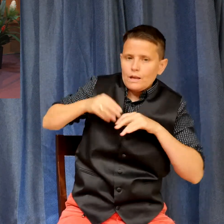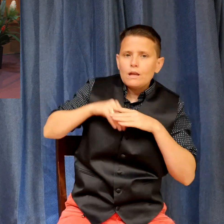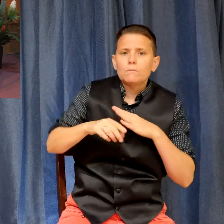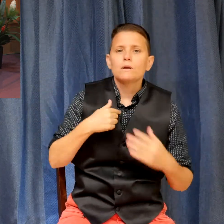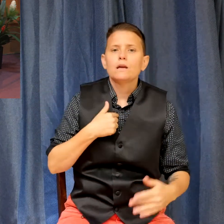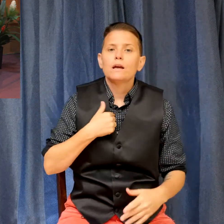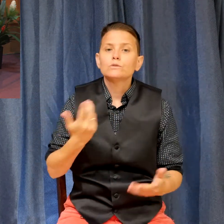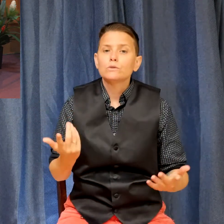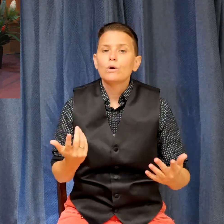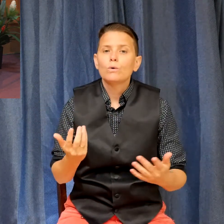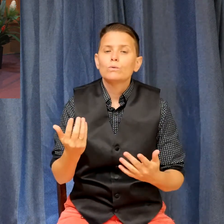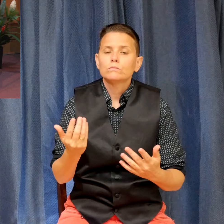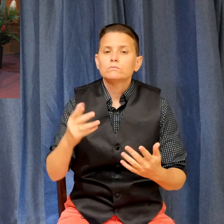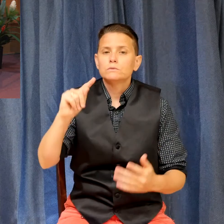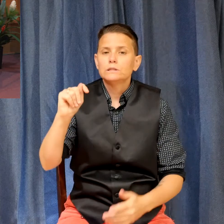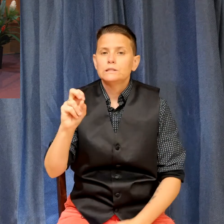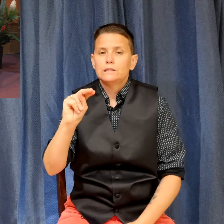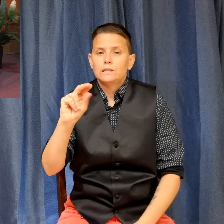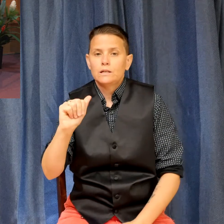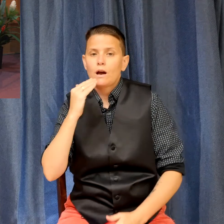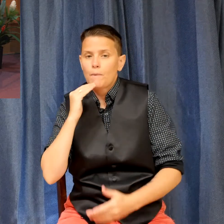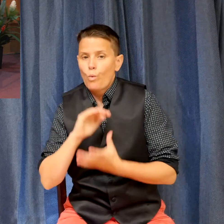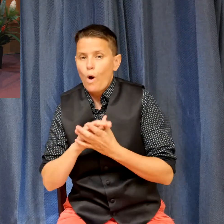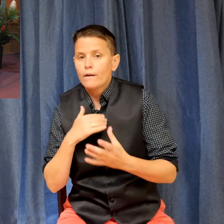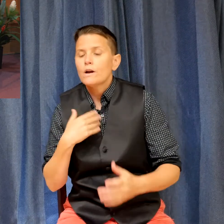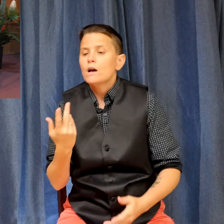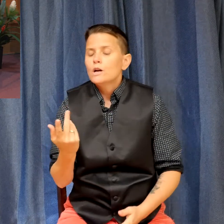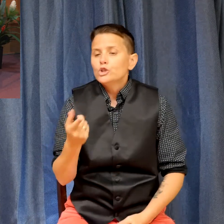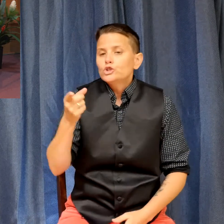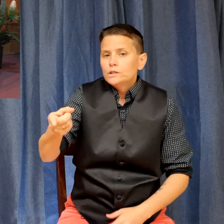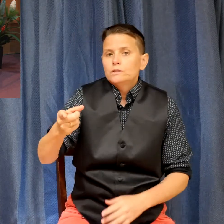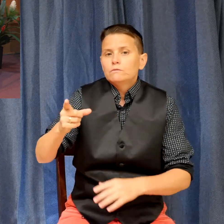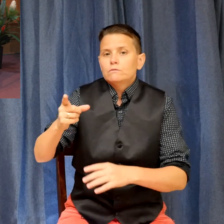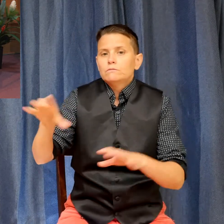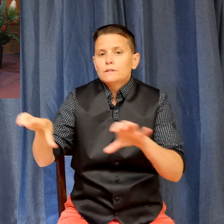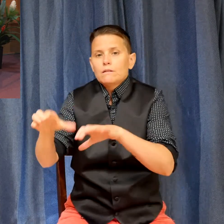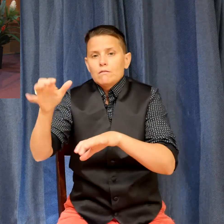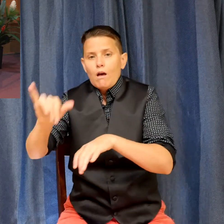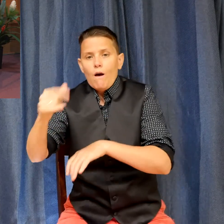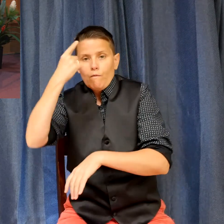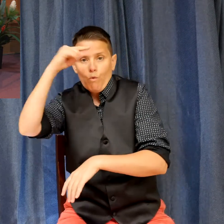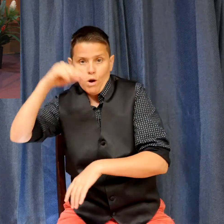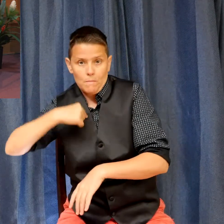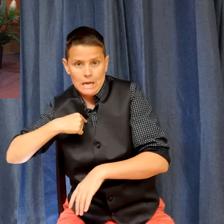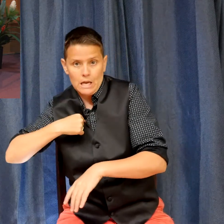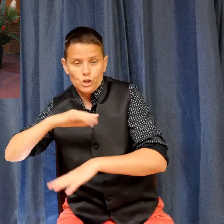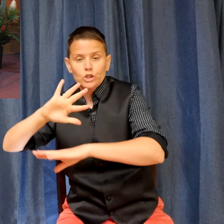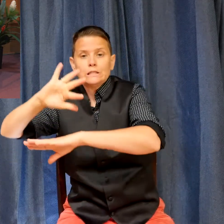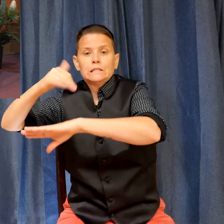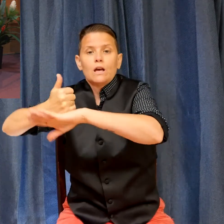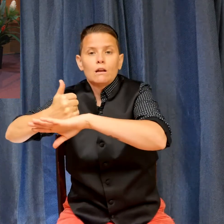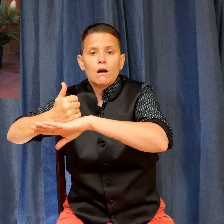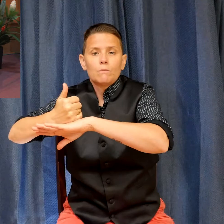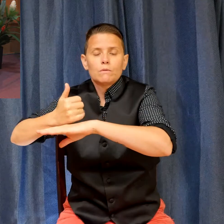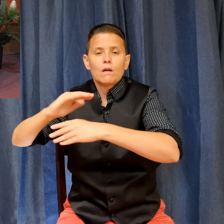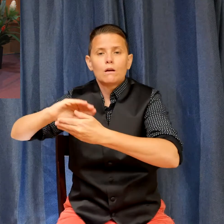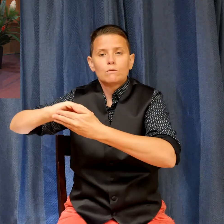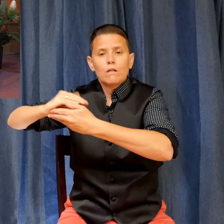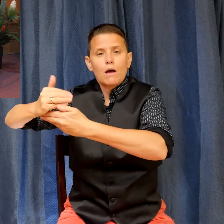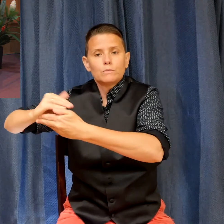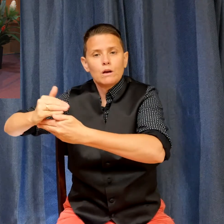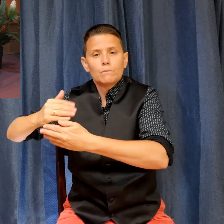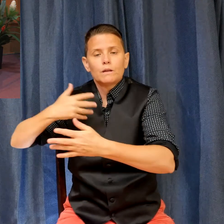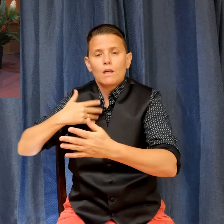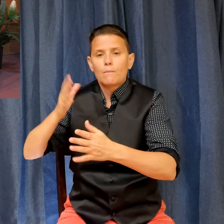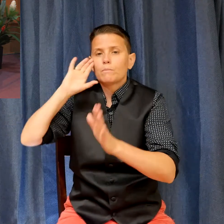stuff, that it was very difficult. But that's where we were. Wow. We were on the white sand beach. So vision,